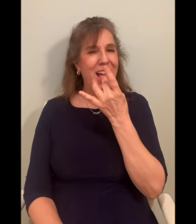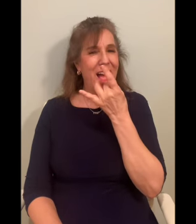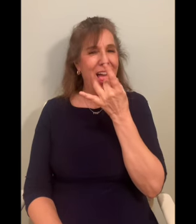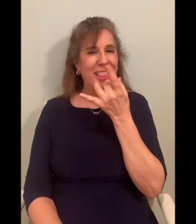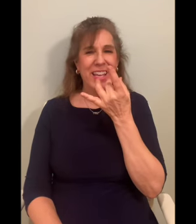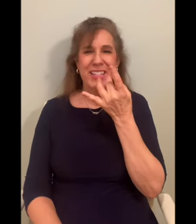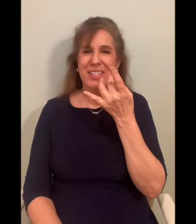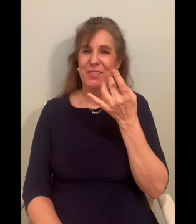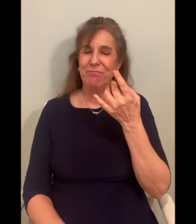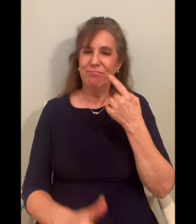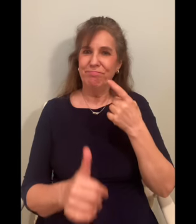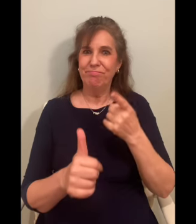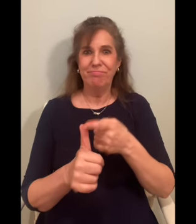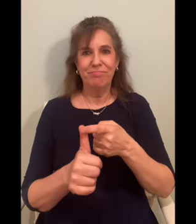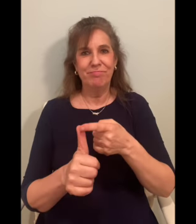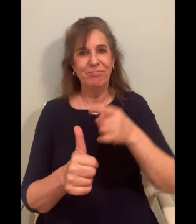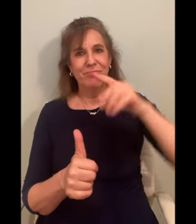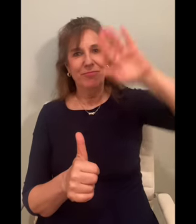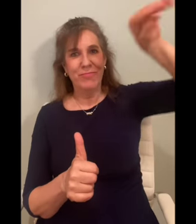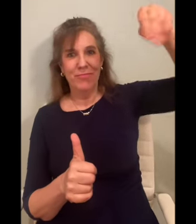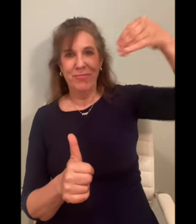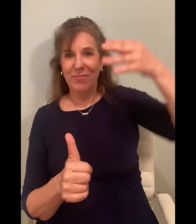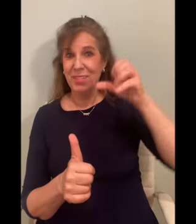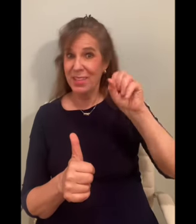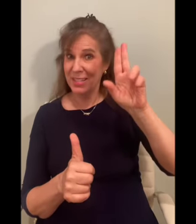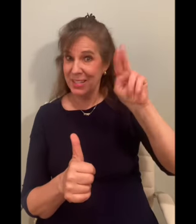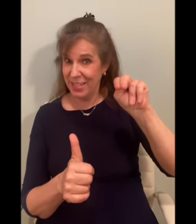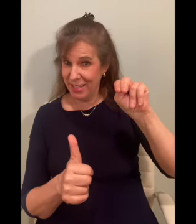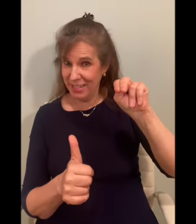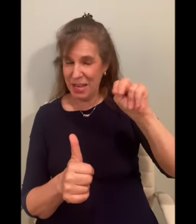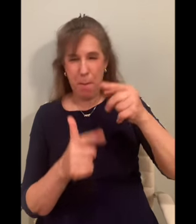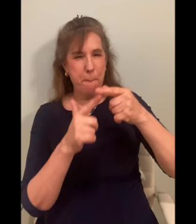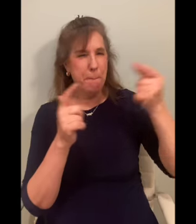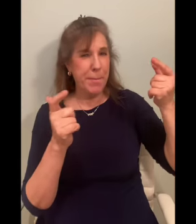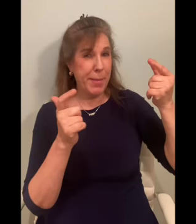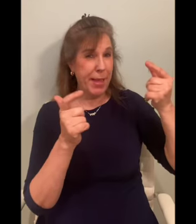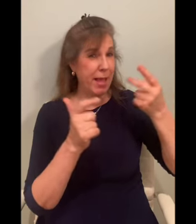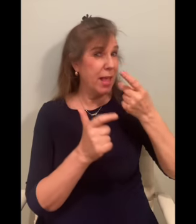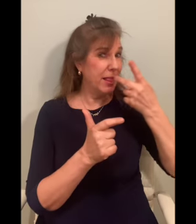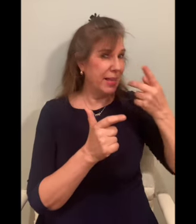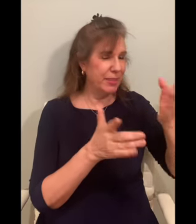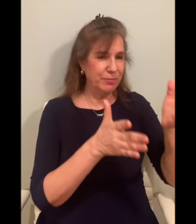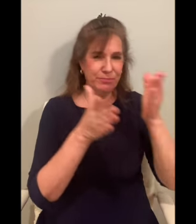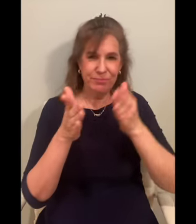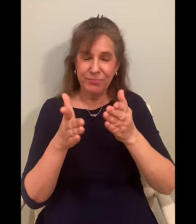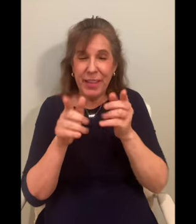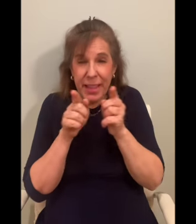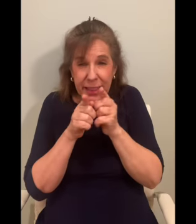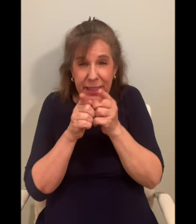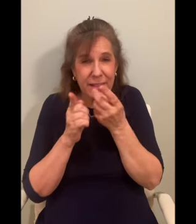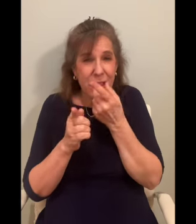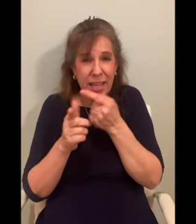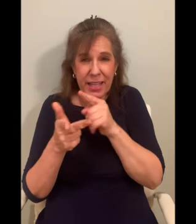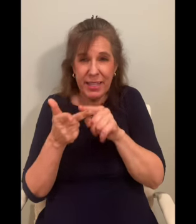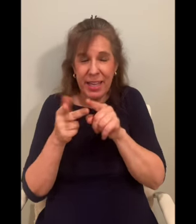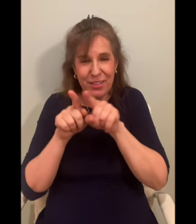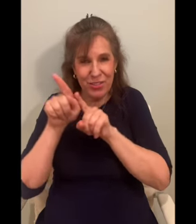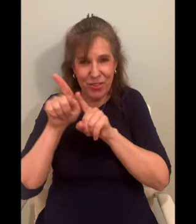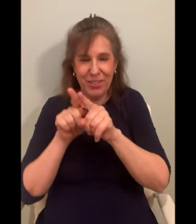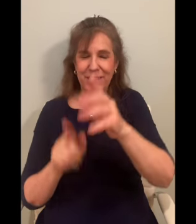the sun, which is called the big light, and the little light and the stars. And He saw it was good, and that was